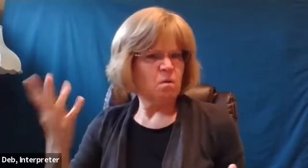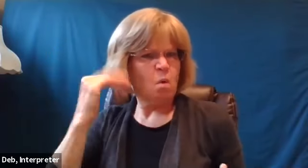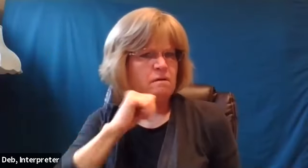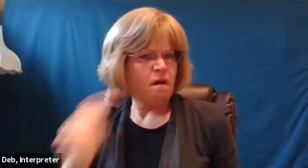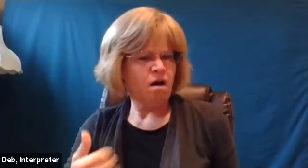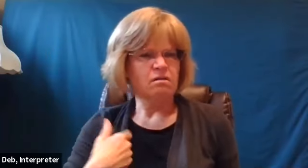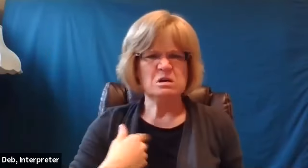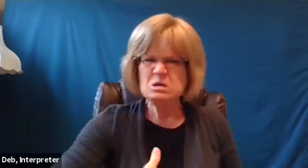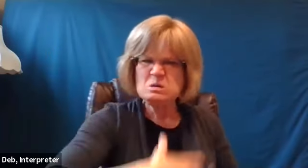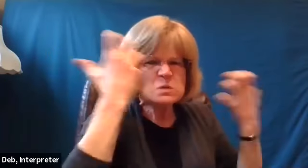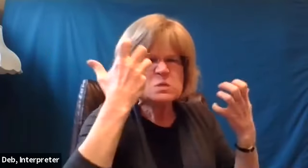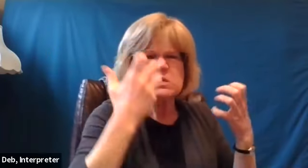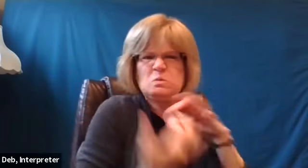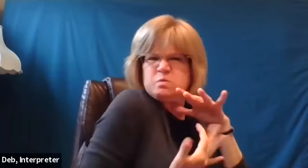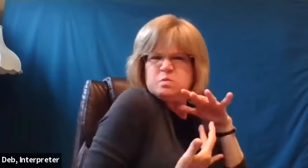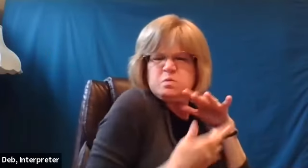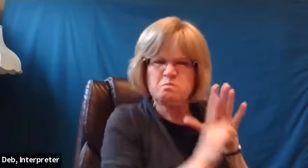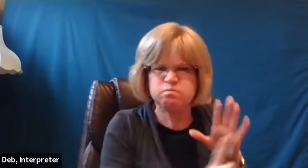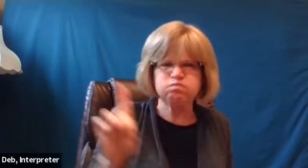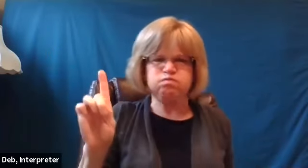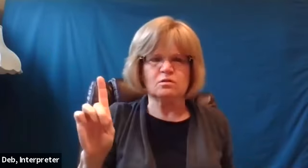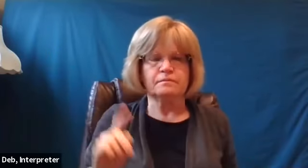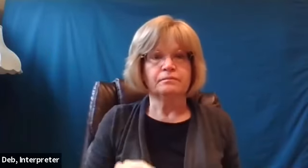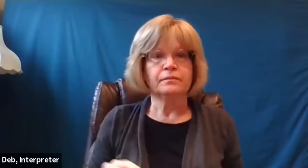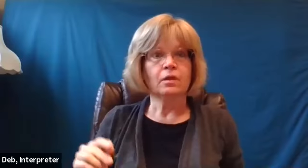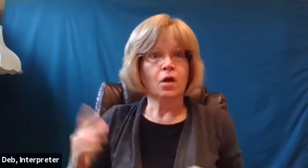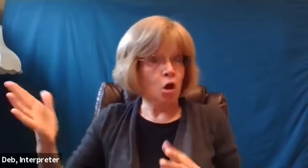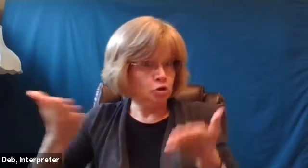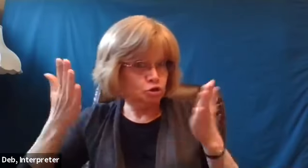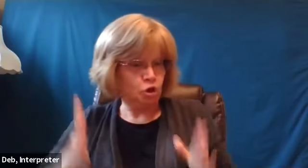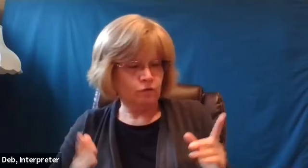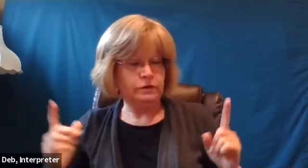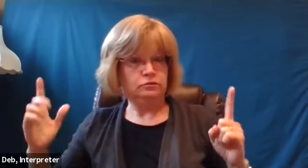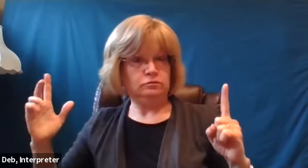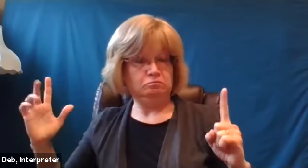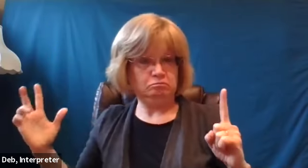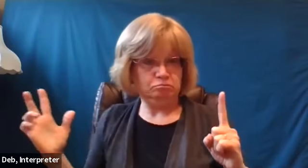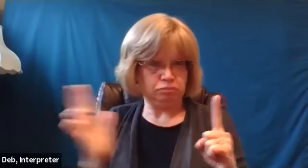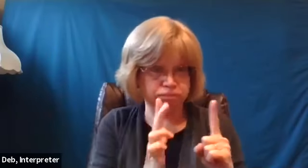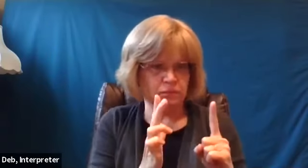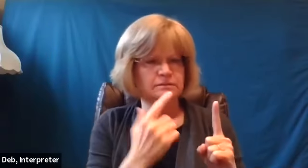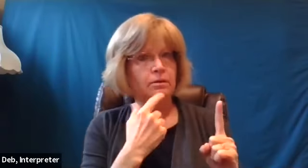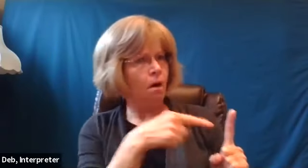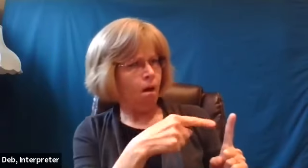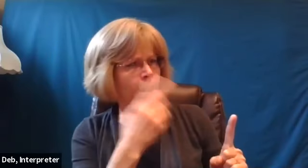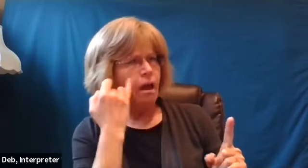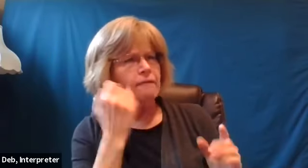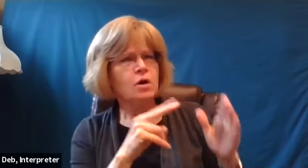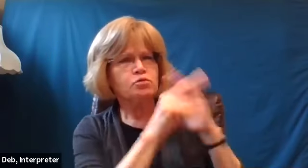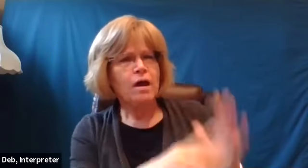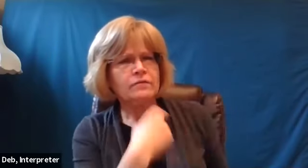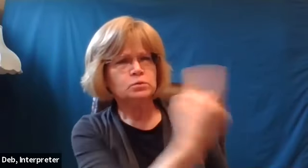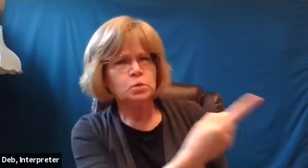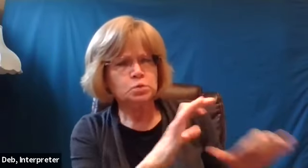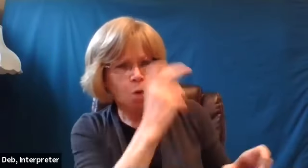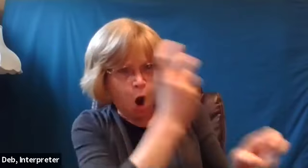away in a rage, but his servants approached him and said, "Father, if the prophet had commanded you to do something difficult, would you not have